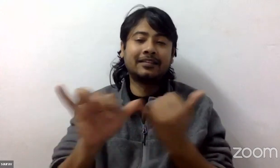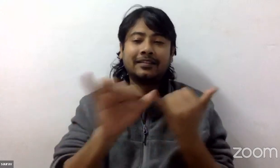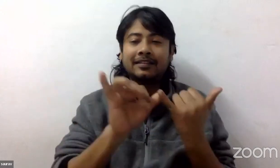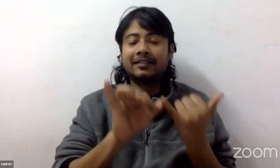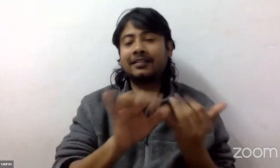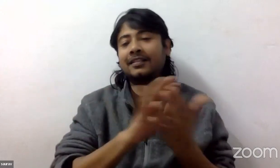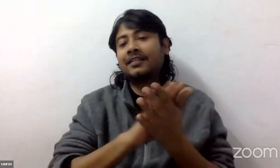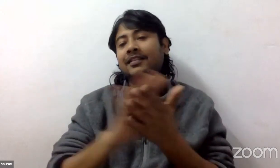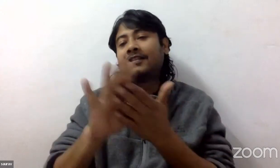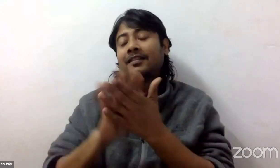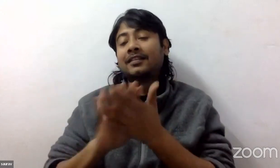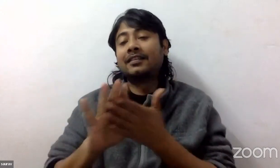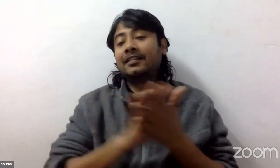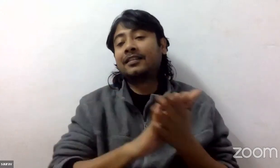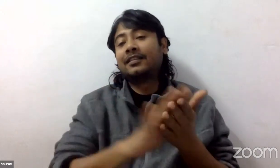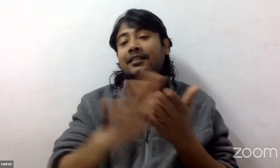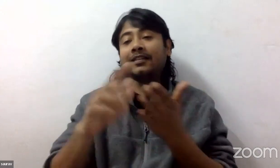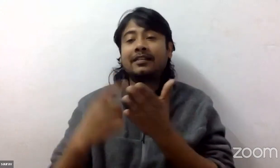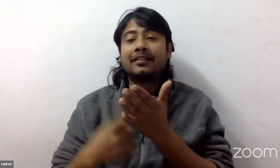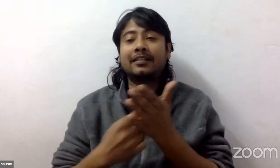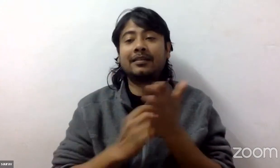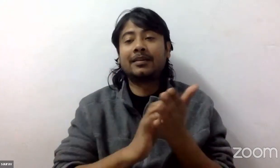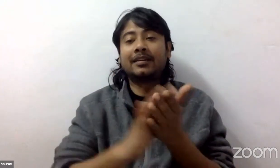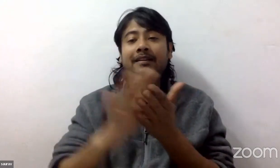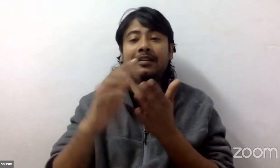Hare Rama, Rama Rama, Hare